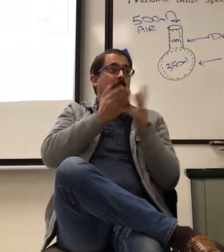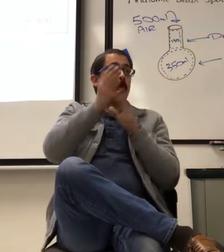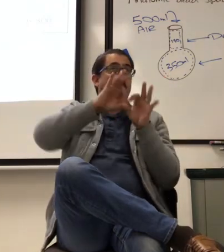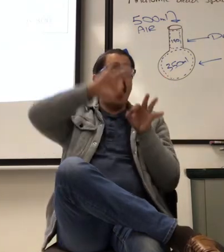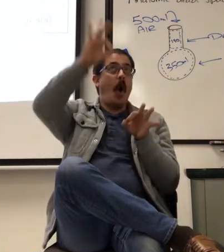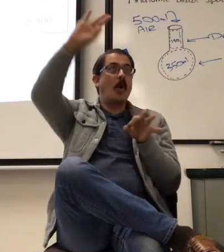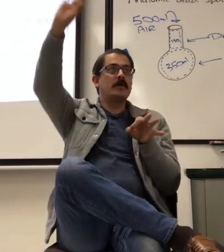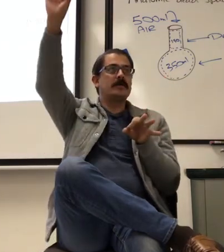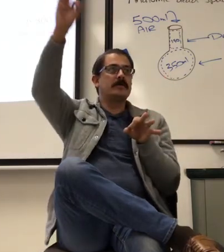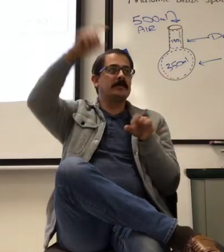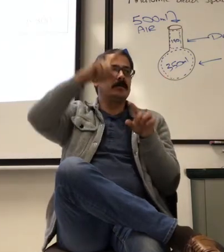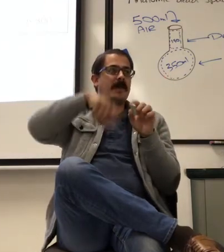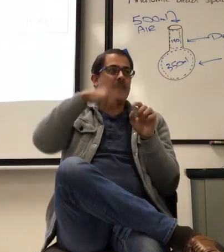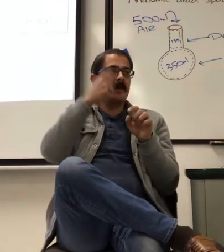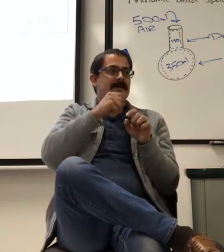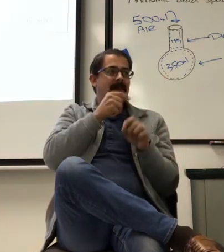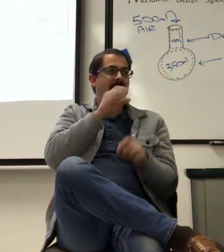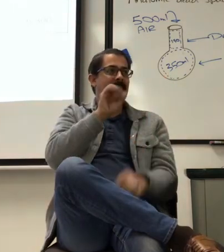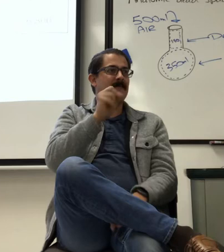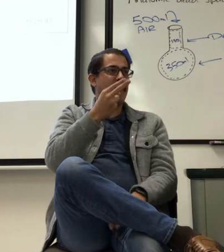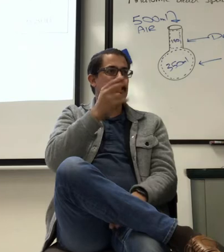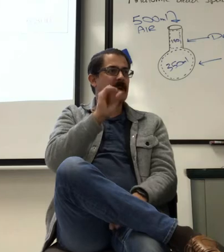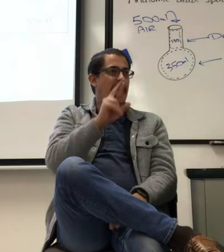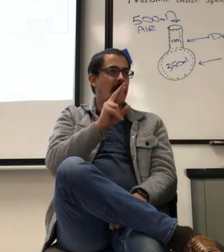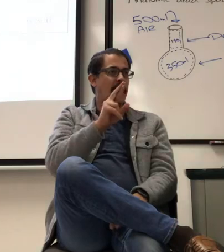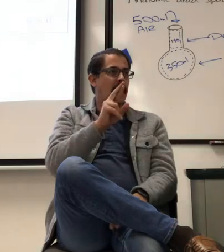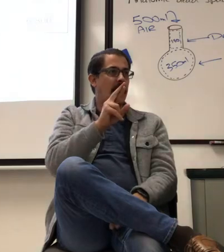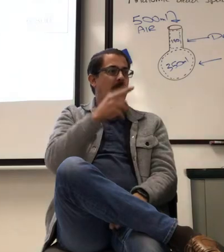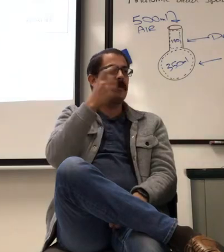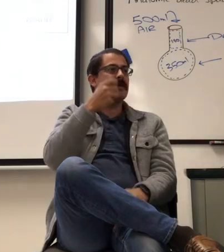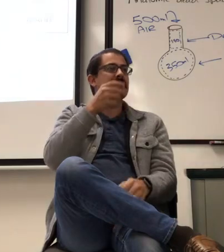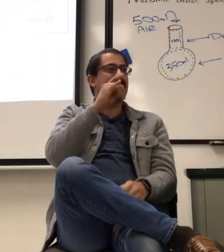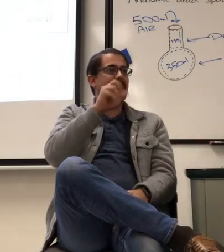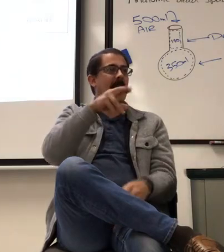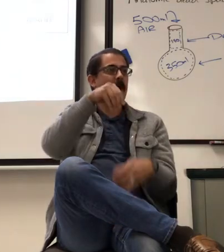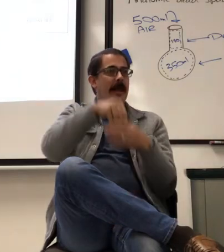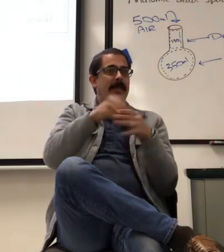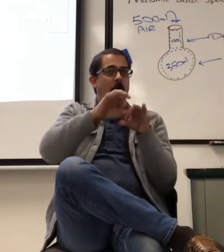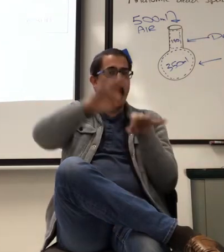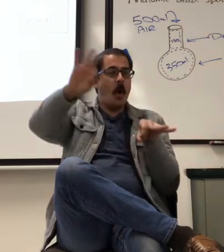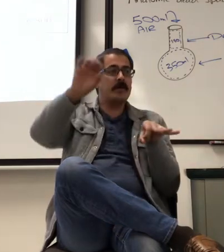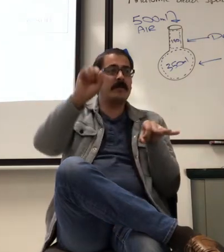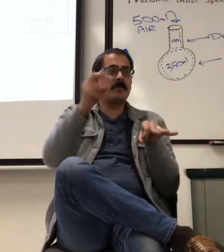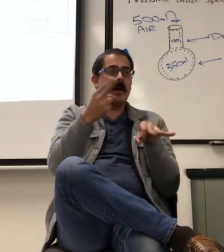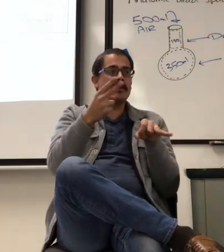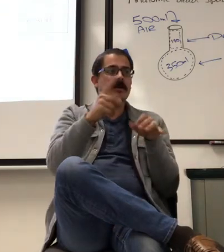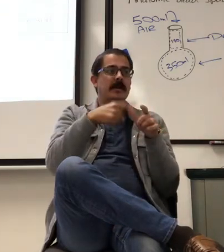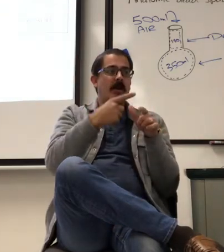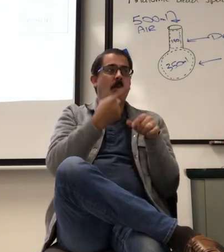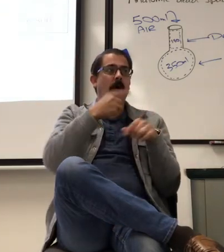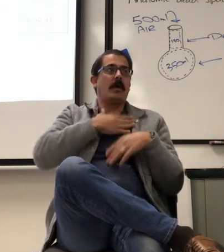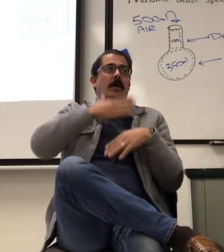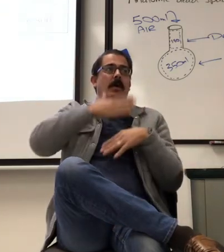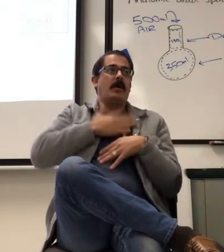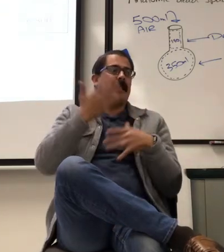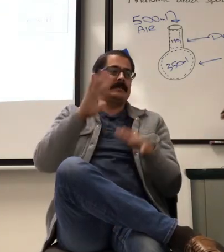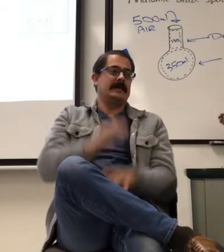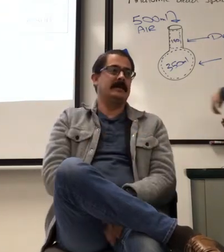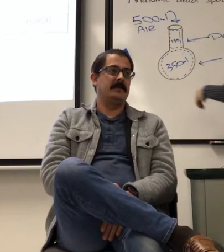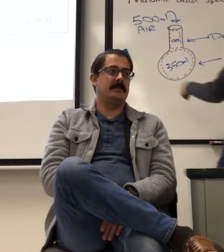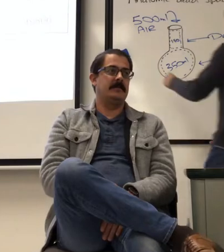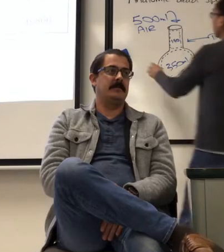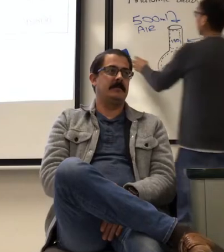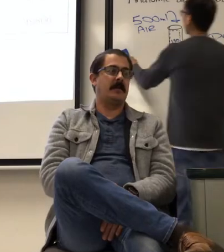air? Maybe for one breath, because the air in the hose is fresh air, but then once you take one breath, that's probably it.